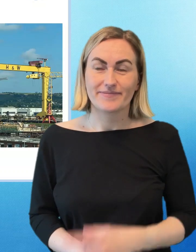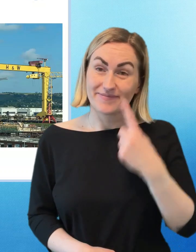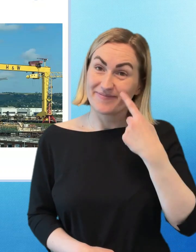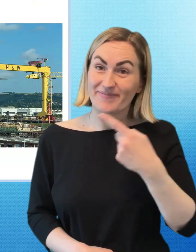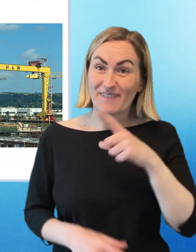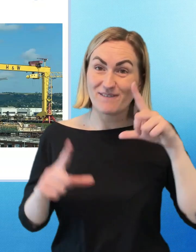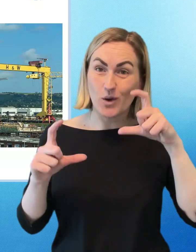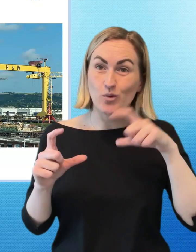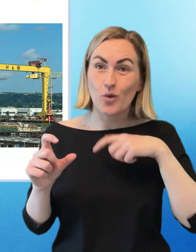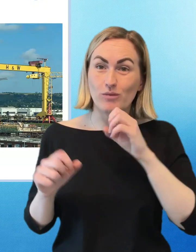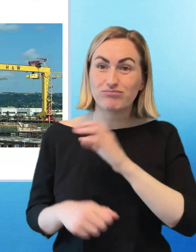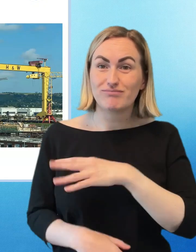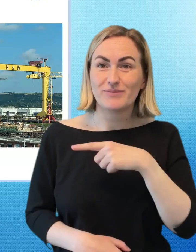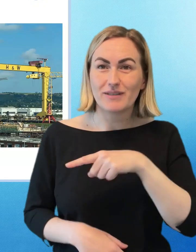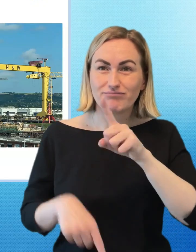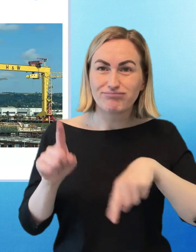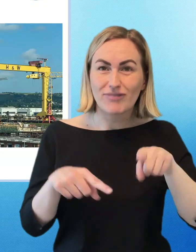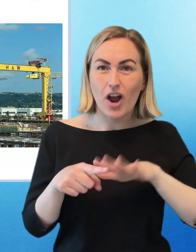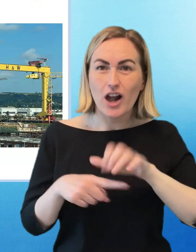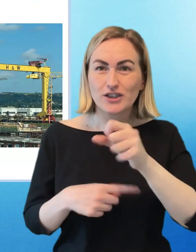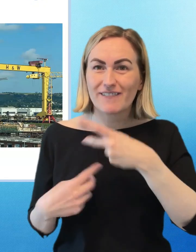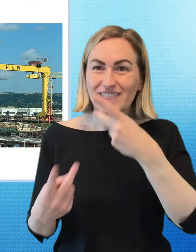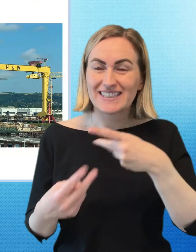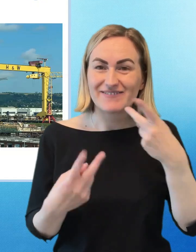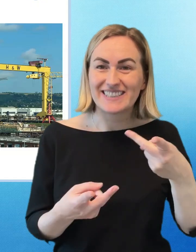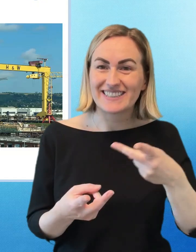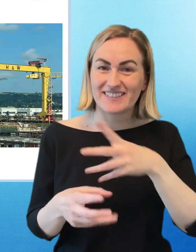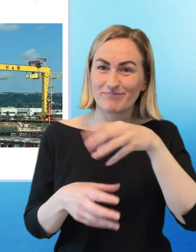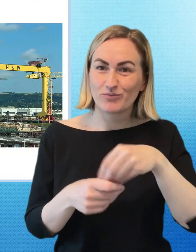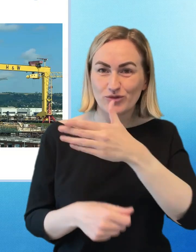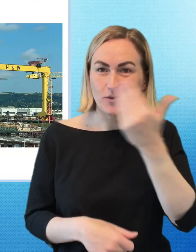Here are some photos of the cultural visits that we undertook as part of the summer school.